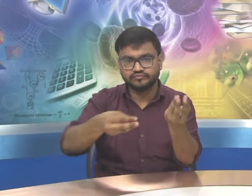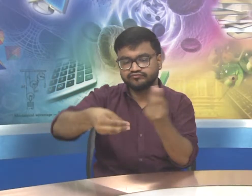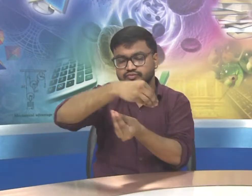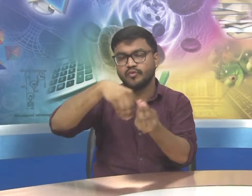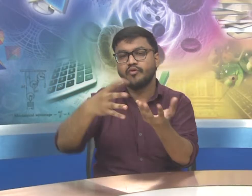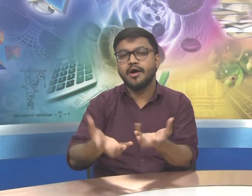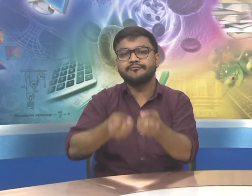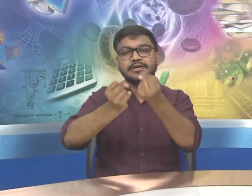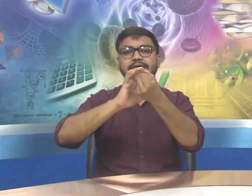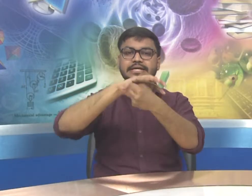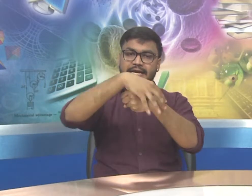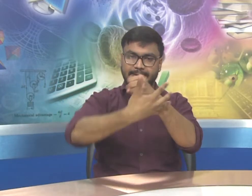and proportion.